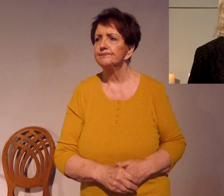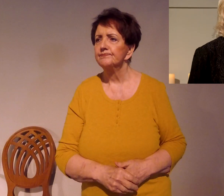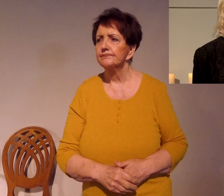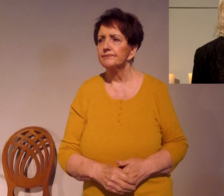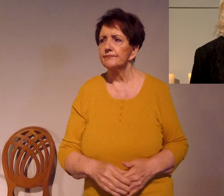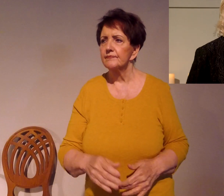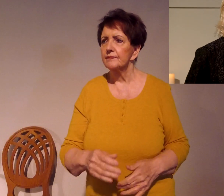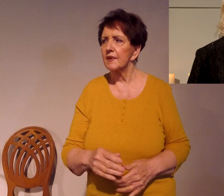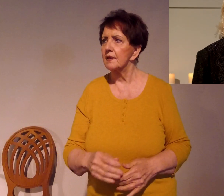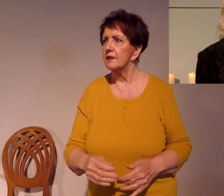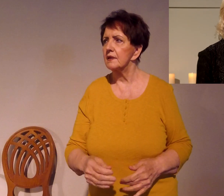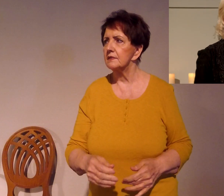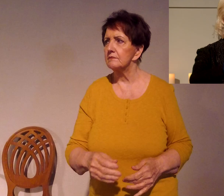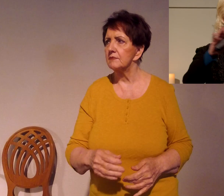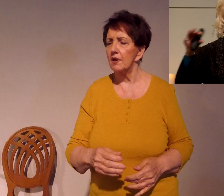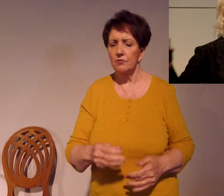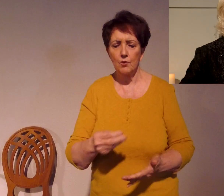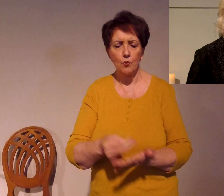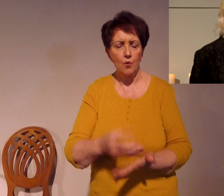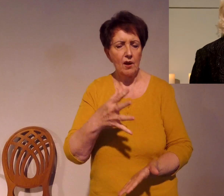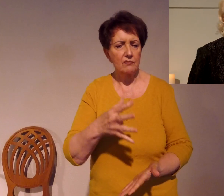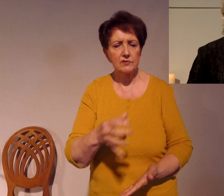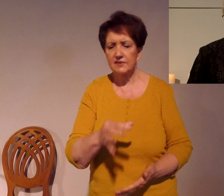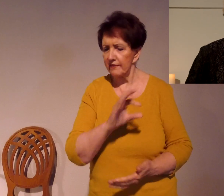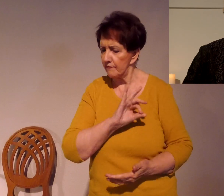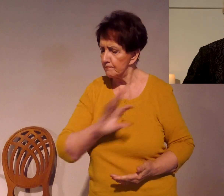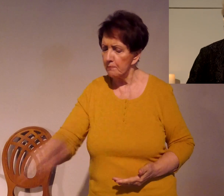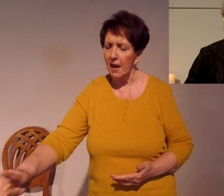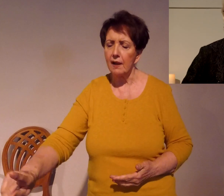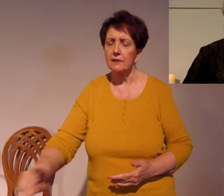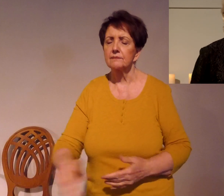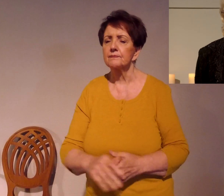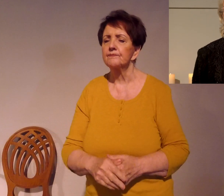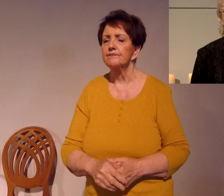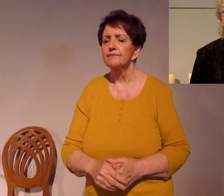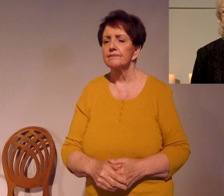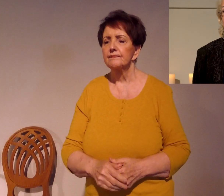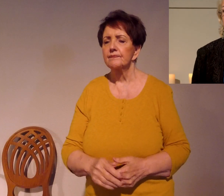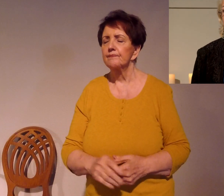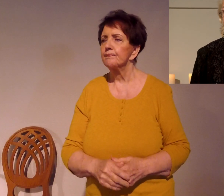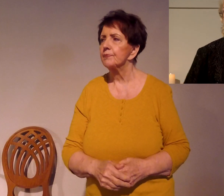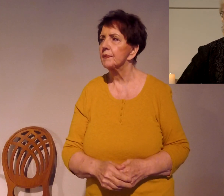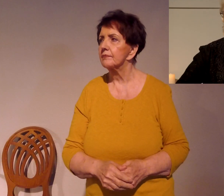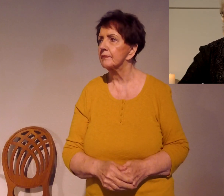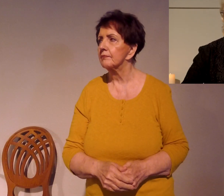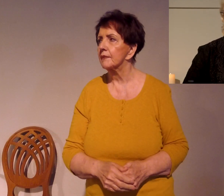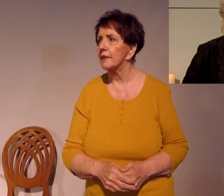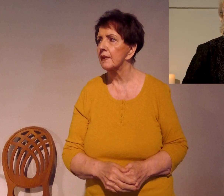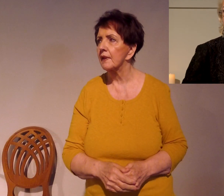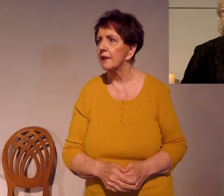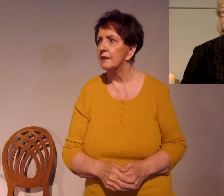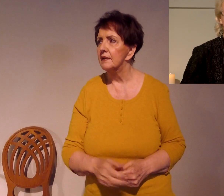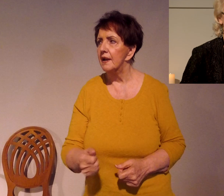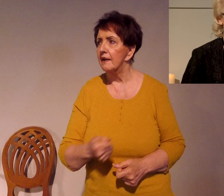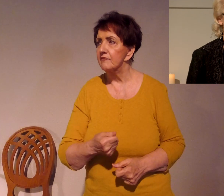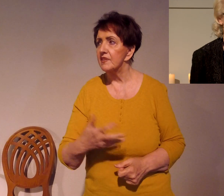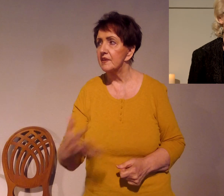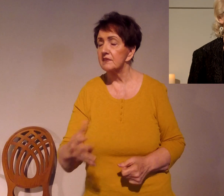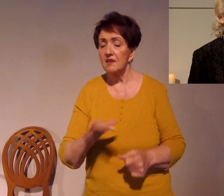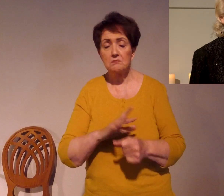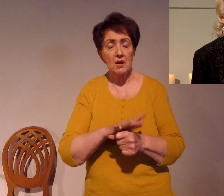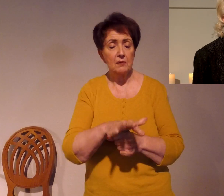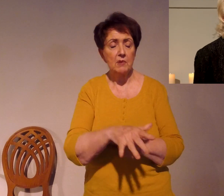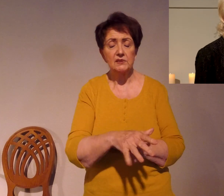symbols of all of that wealth back. He's given the keys to the kingdom, so to speak. And everything that abundance